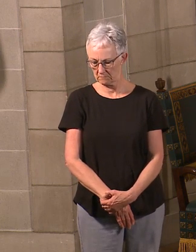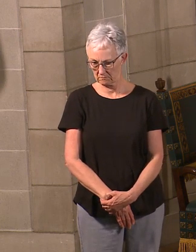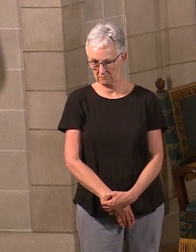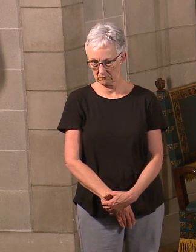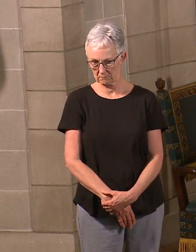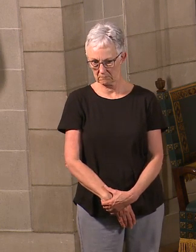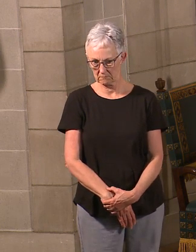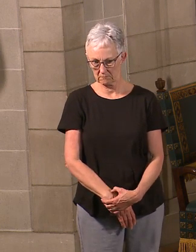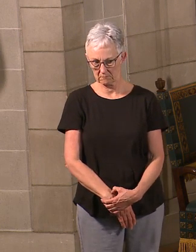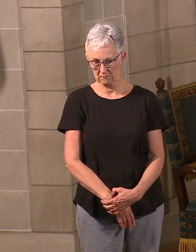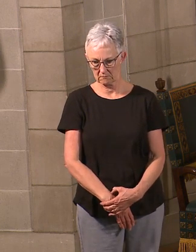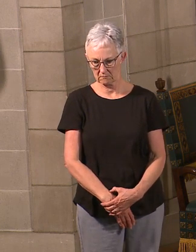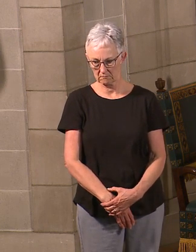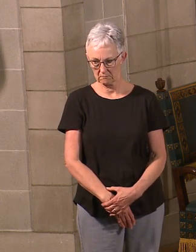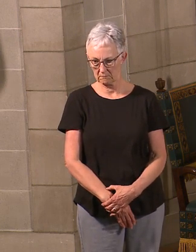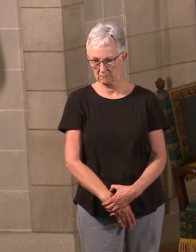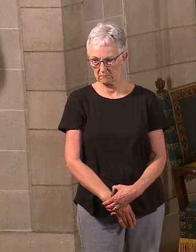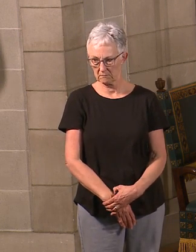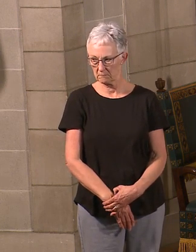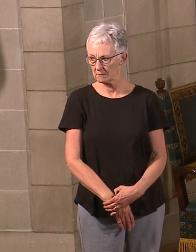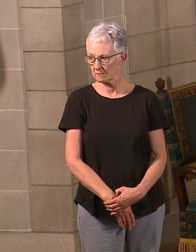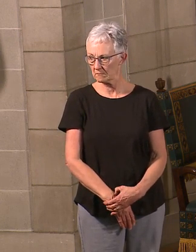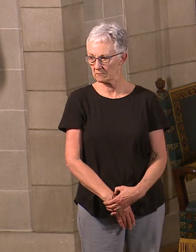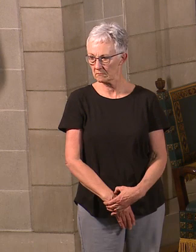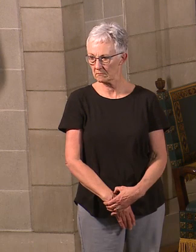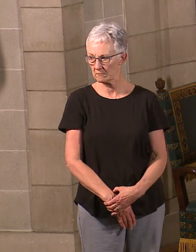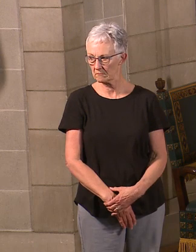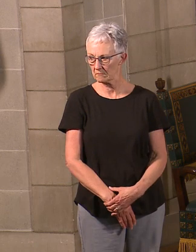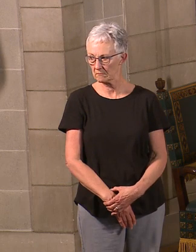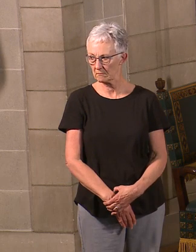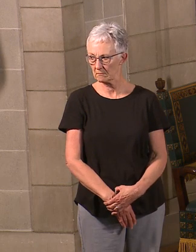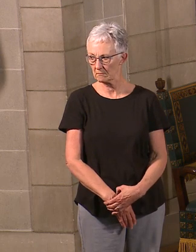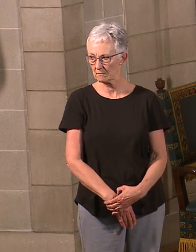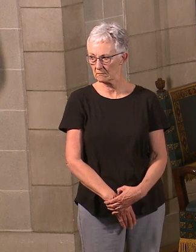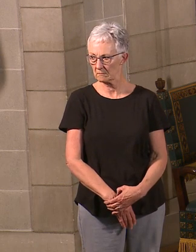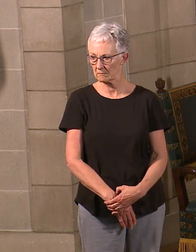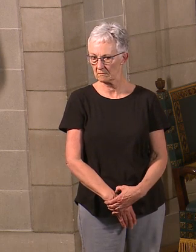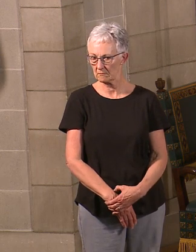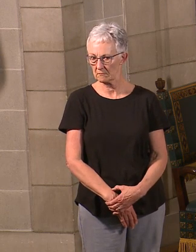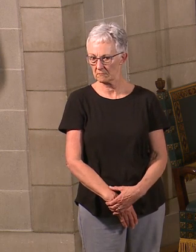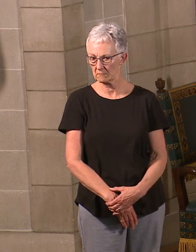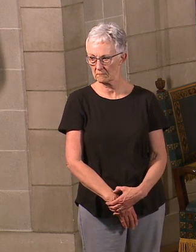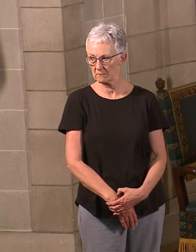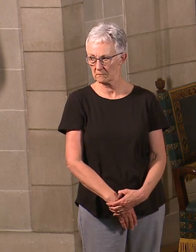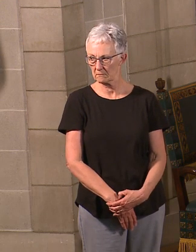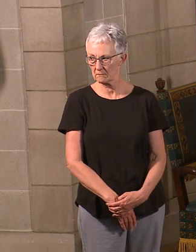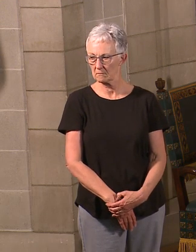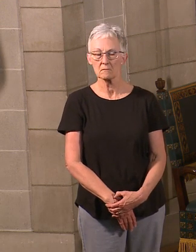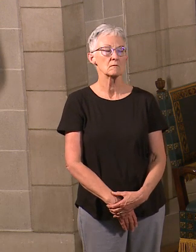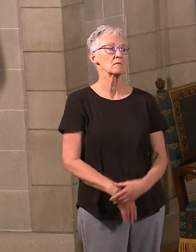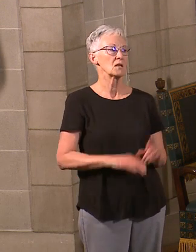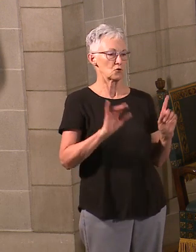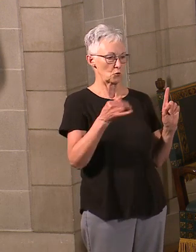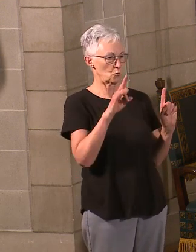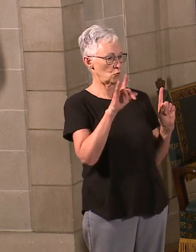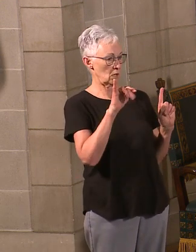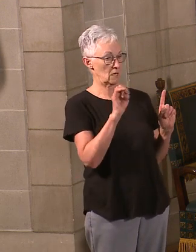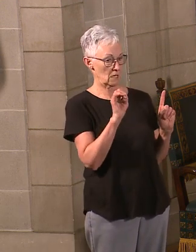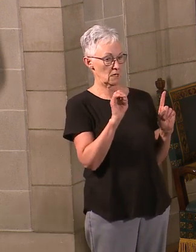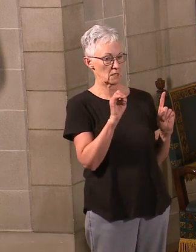once we flatten the curve, it'll be business as usual, then we can just wait for the treatment and vaccine and return to total normal. So Julie Cornell